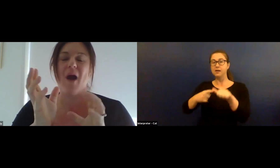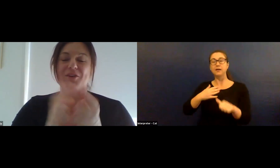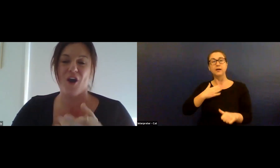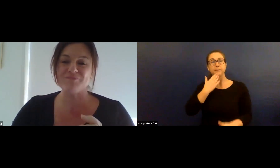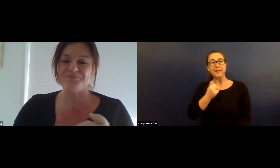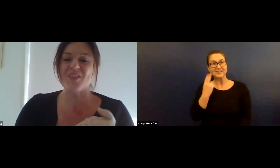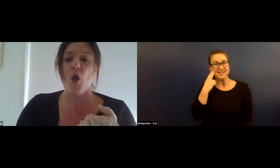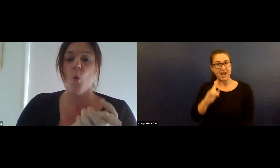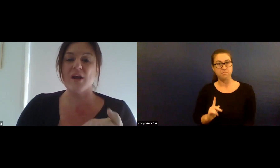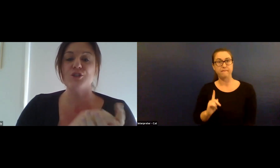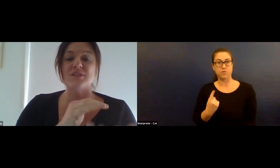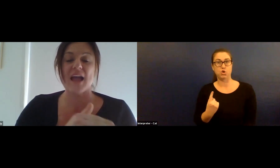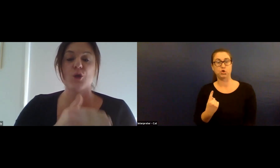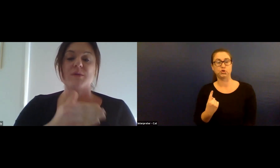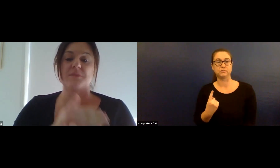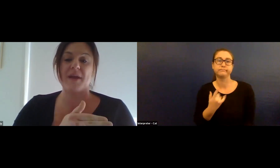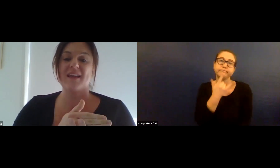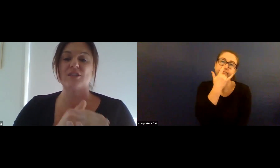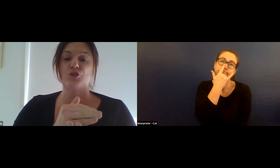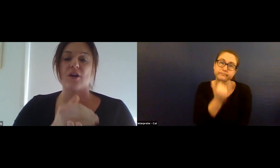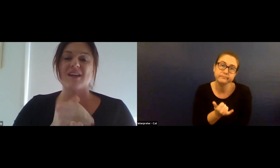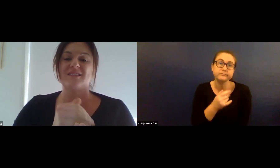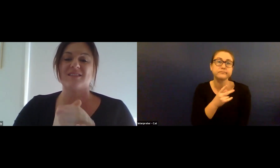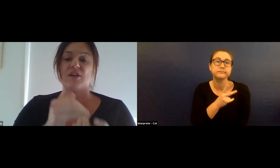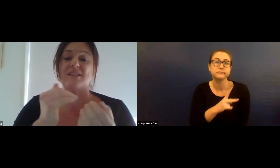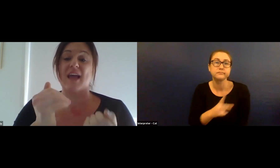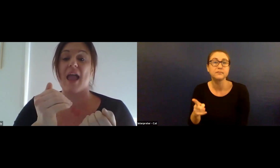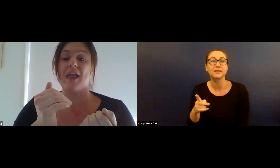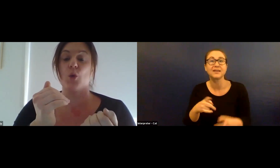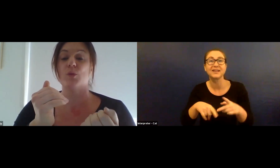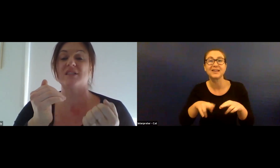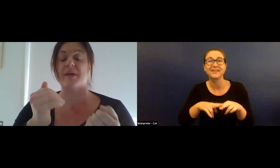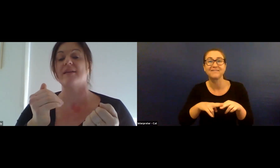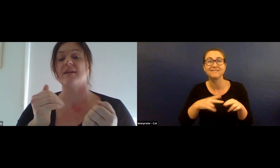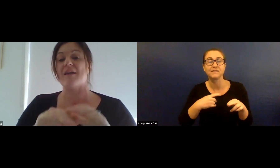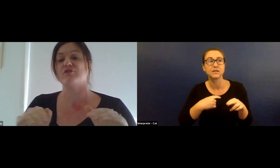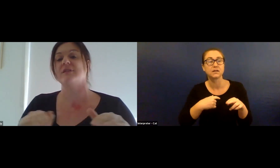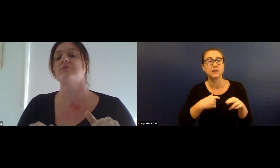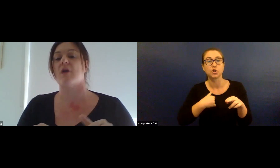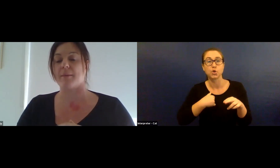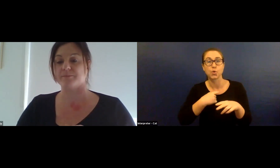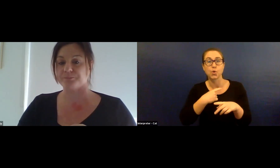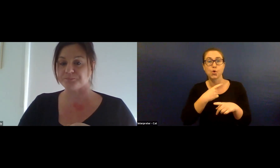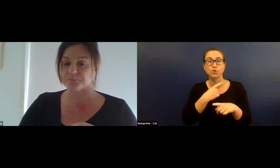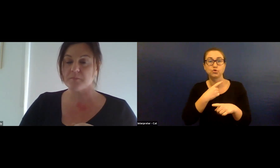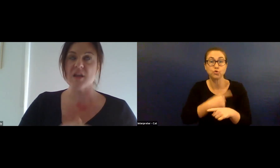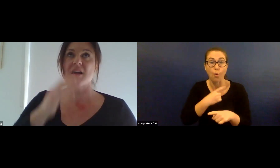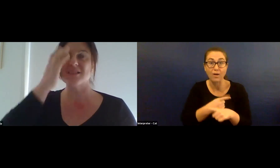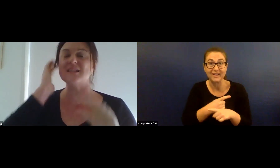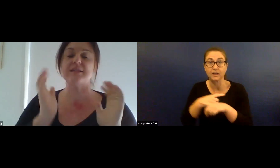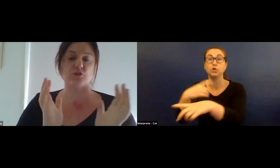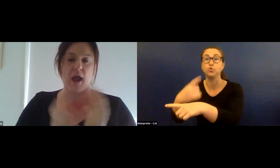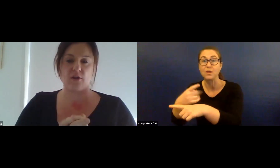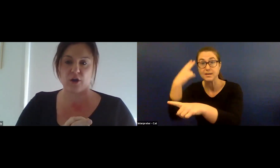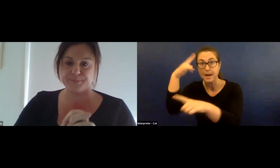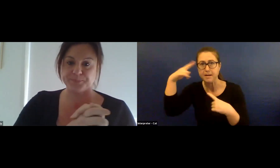happens quite a lot. When you say who is speaking, it's not necessary to say who is speaking every single time.